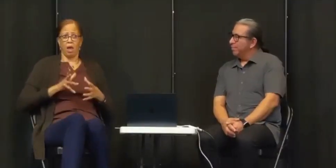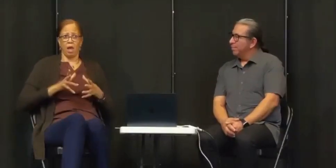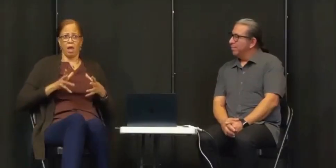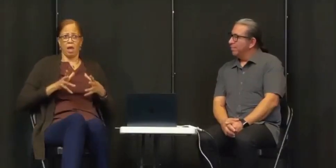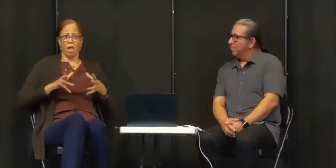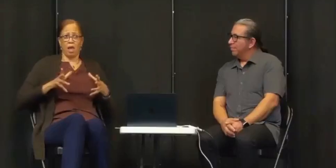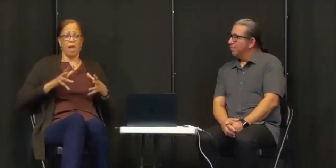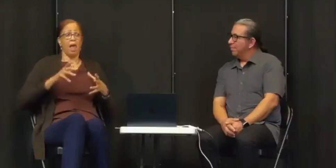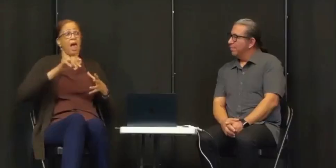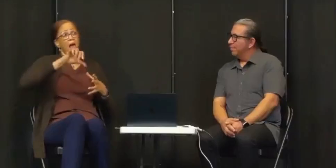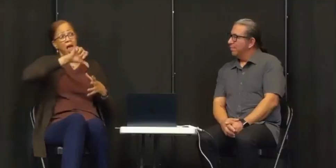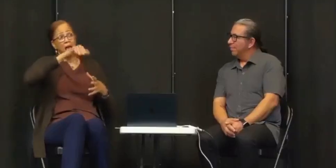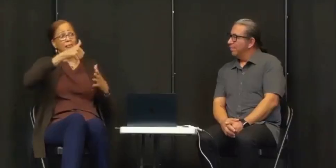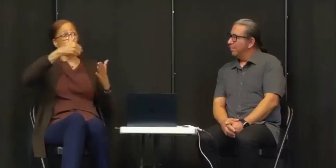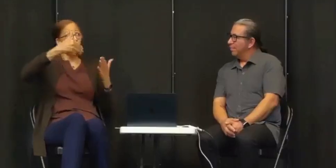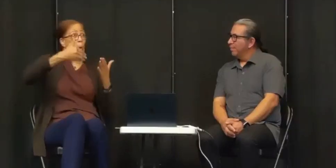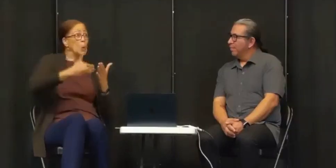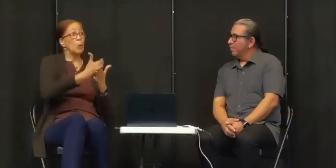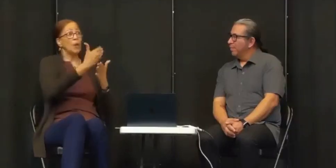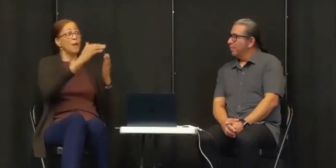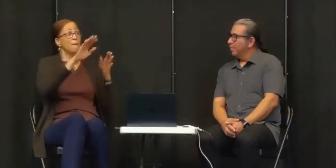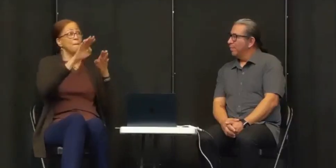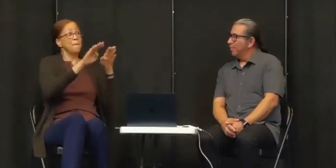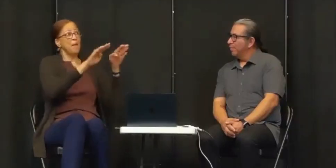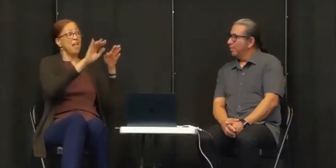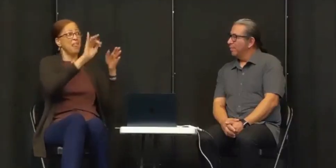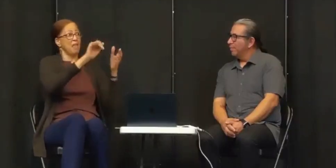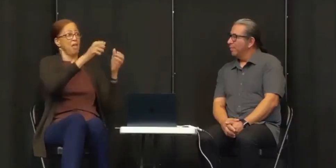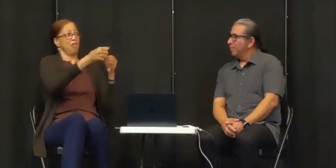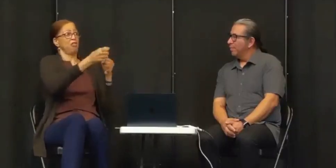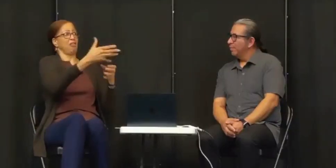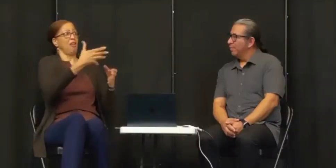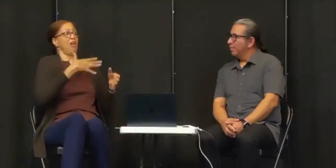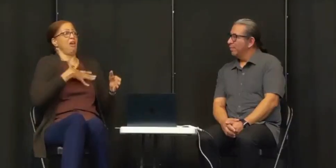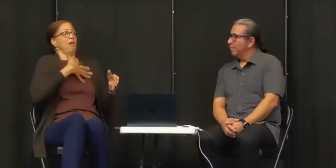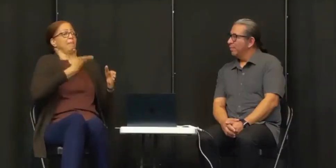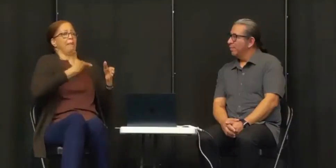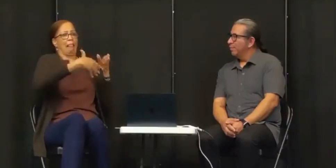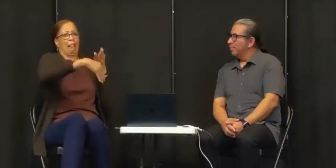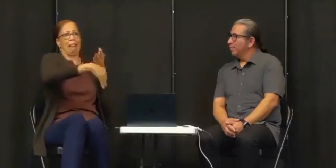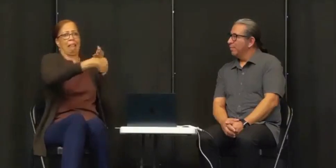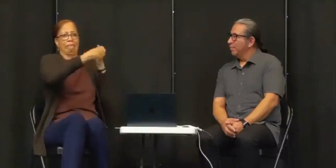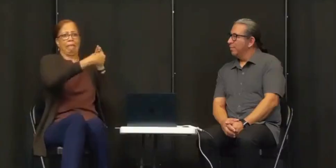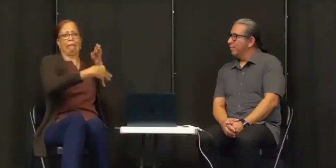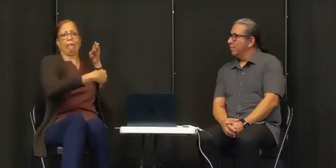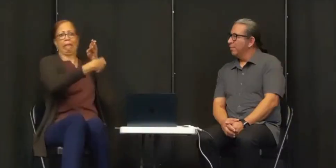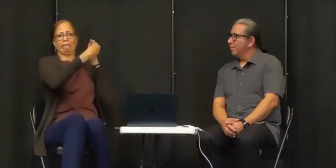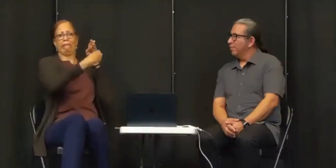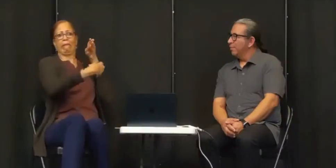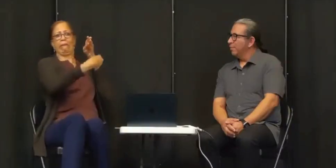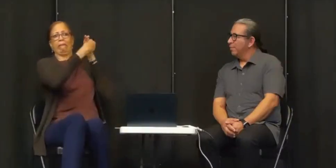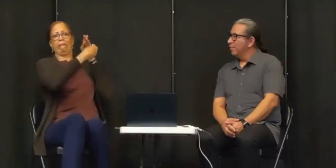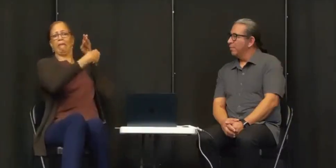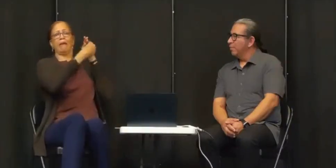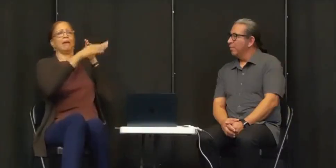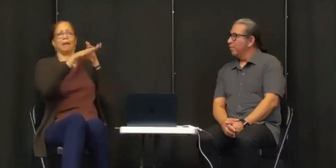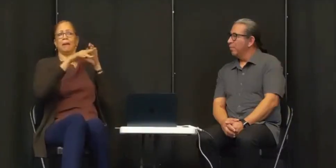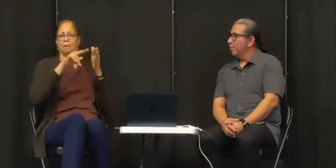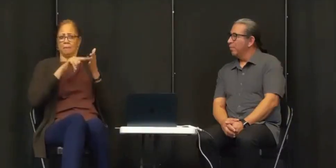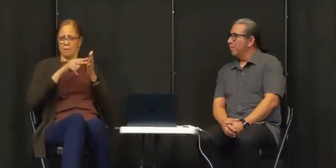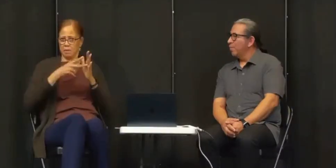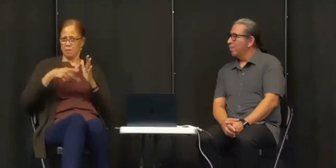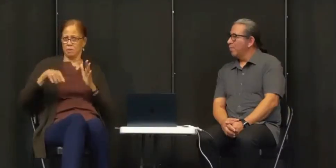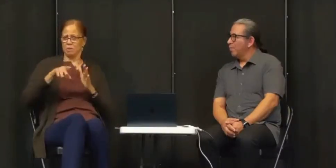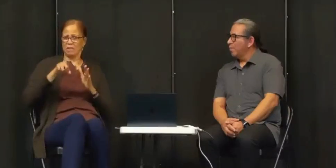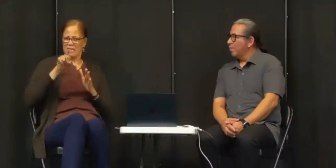that anger sit, it's not going to go anywhere. It's just going to fester and grow. And anything that